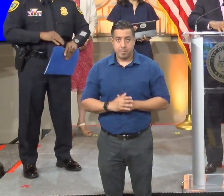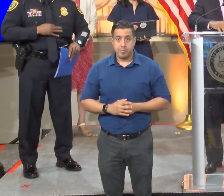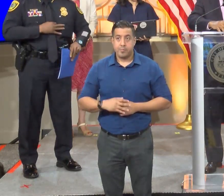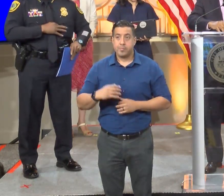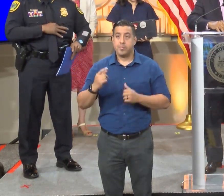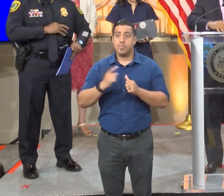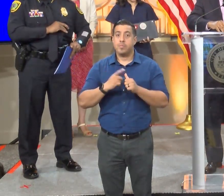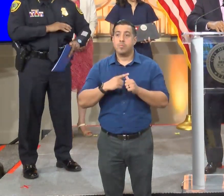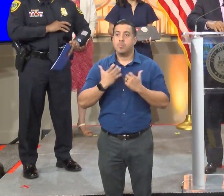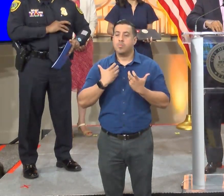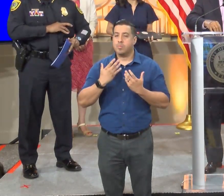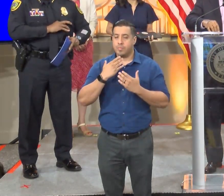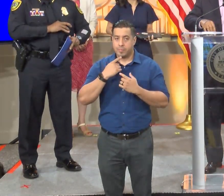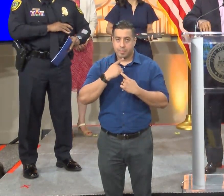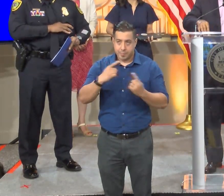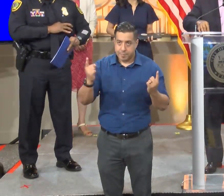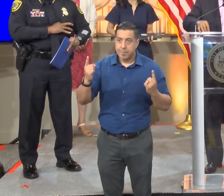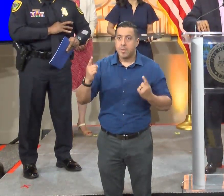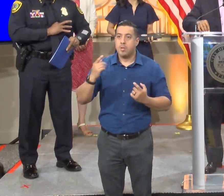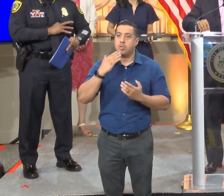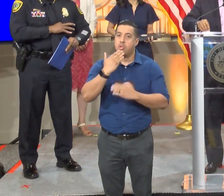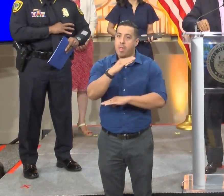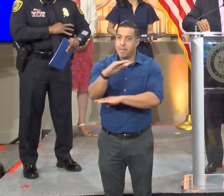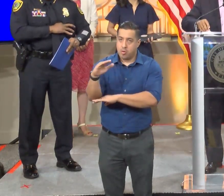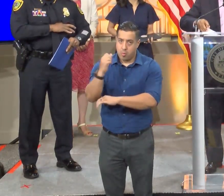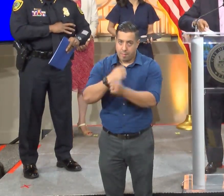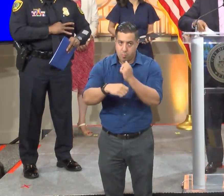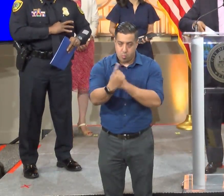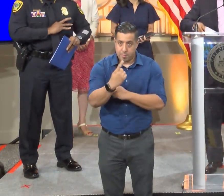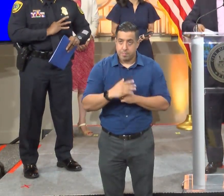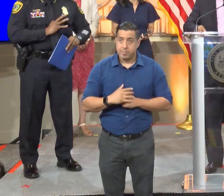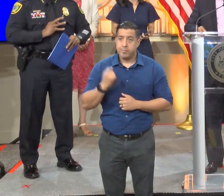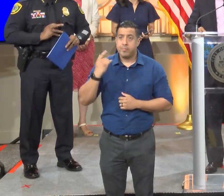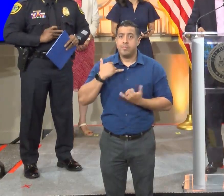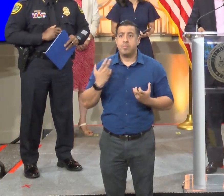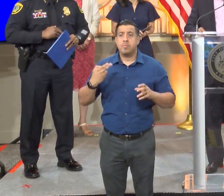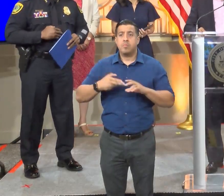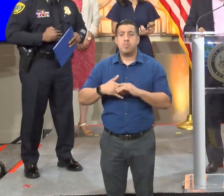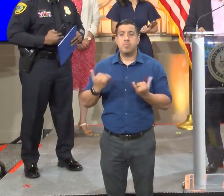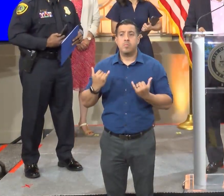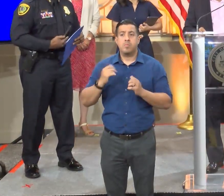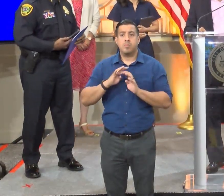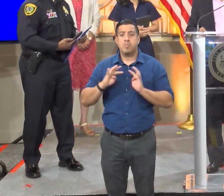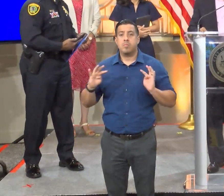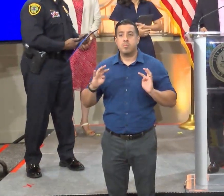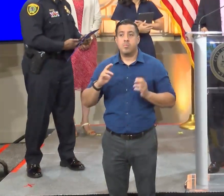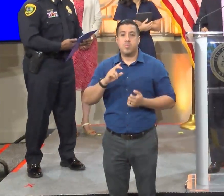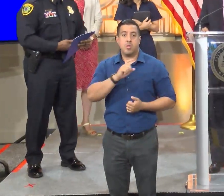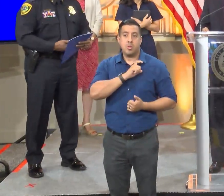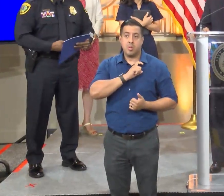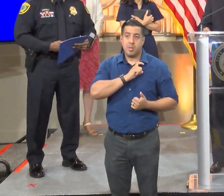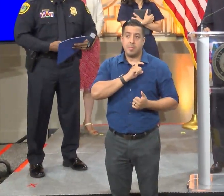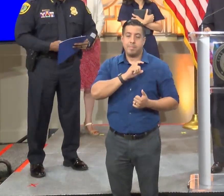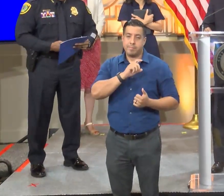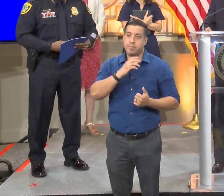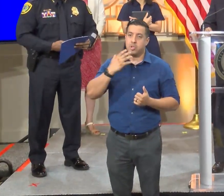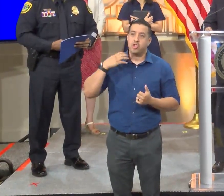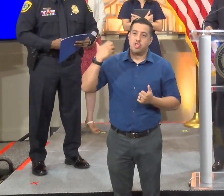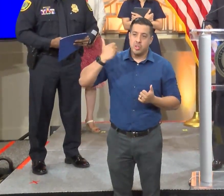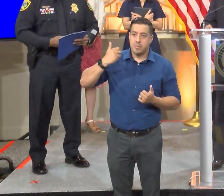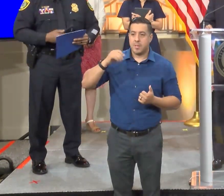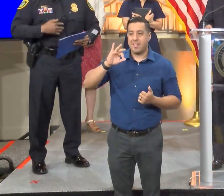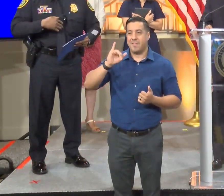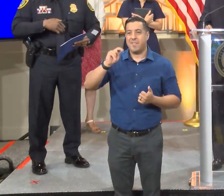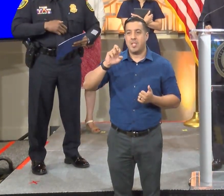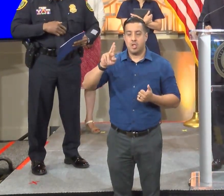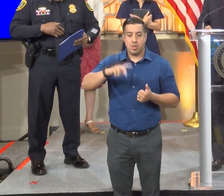Let me say good afternoon to everyone. I am joined today by Houston Police Chief Troy Fenner